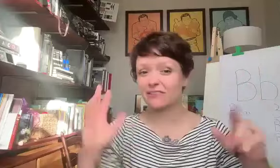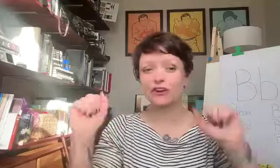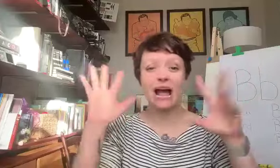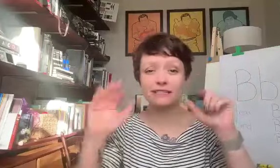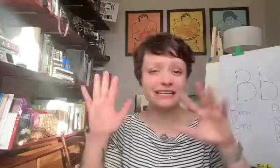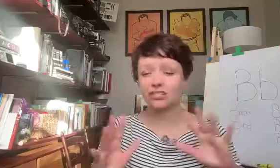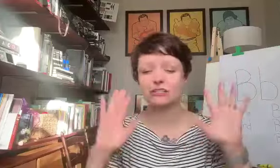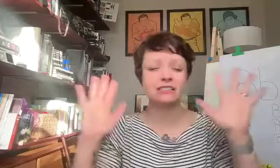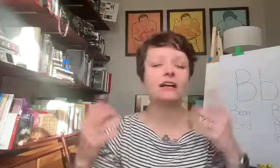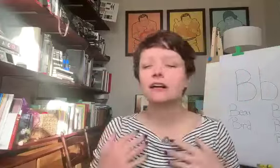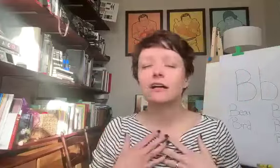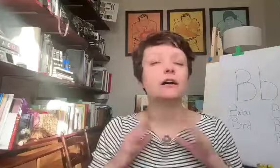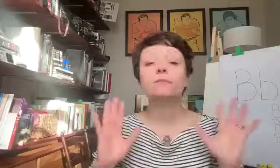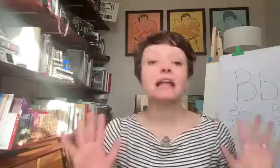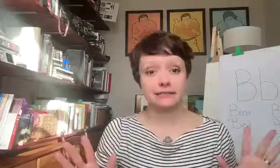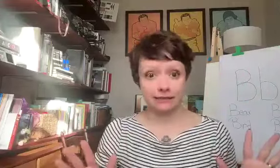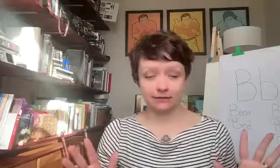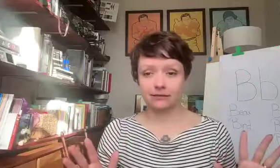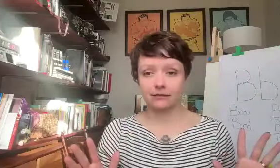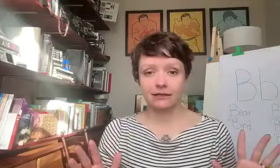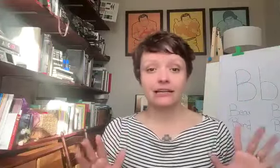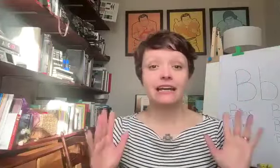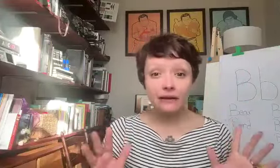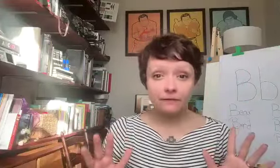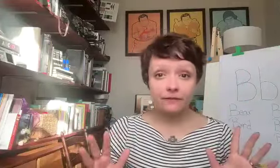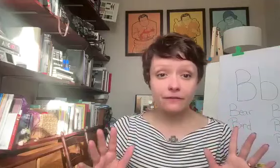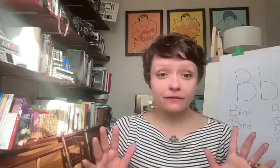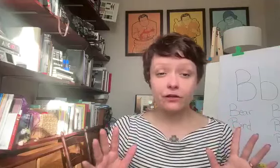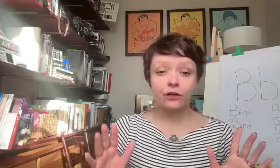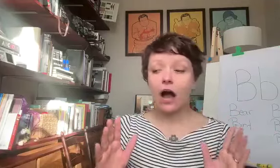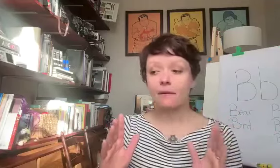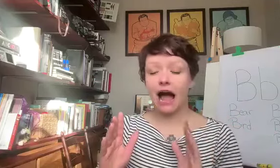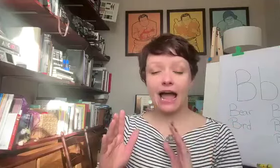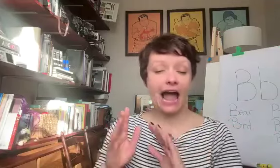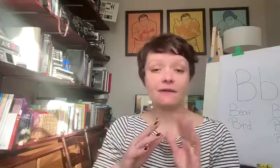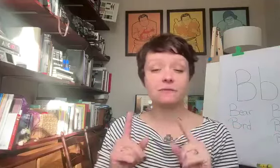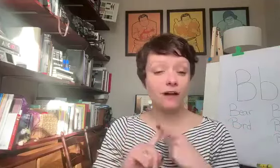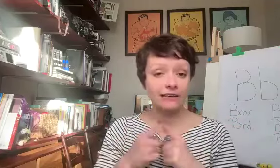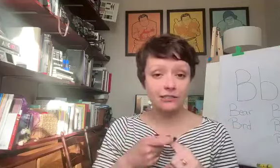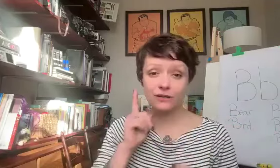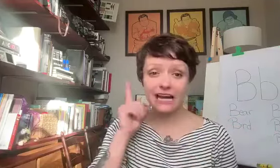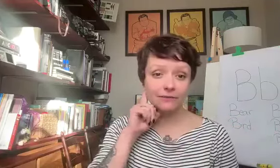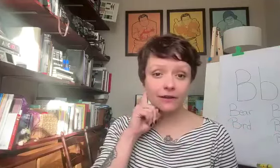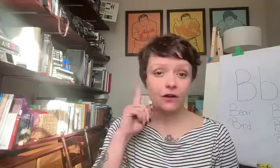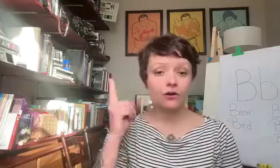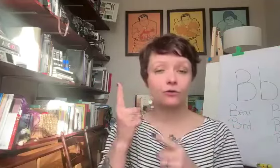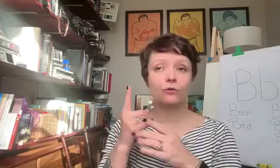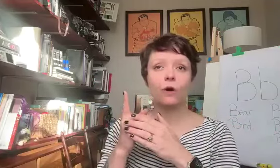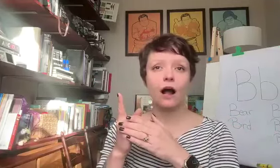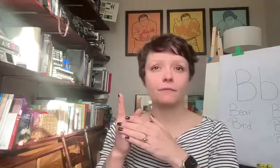If you're ambidextrous, blessings. If I have some friends who are deaf who